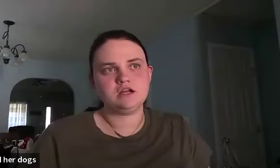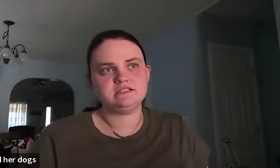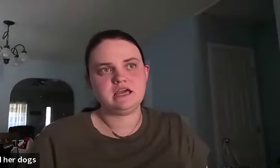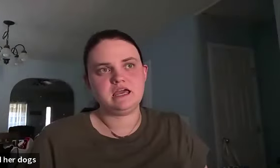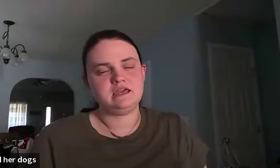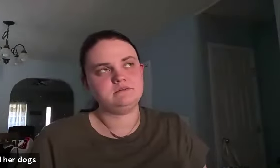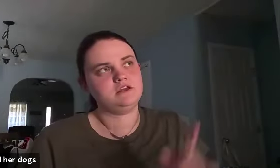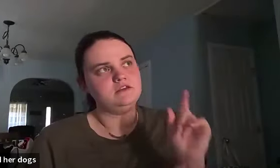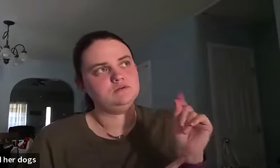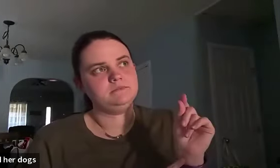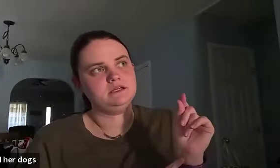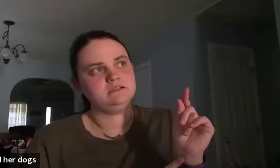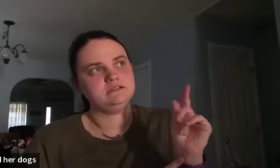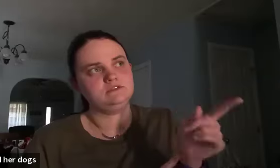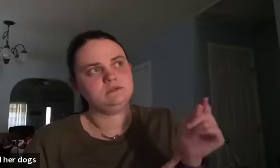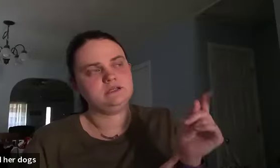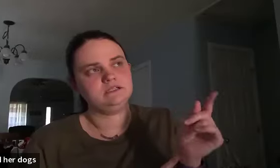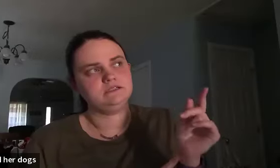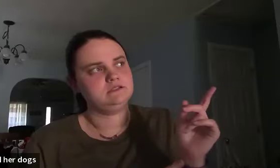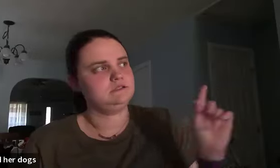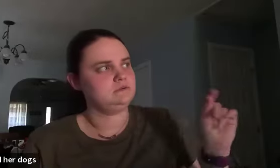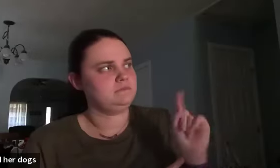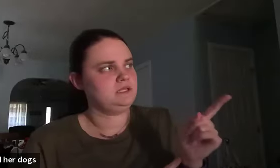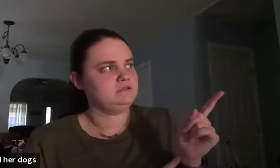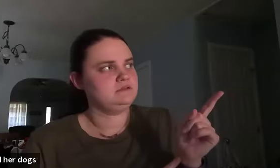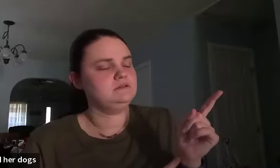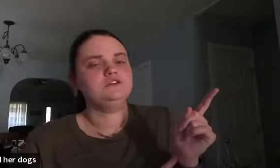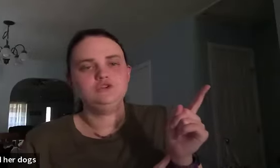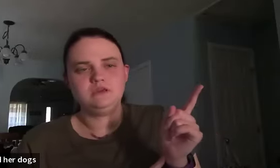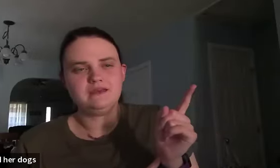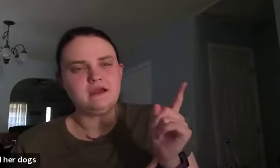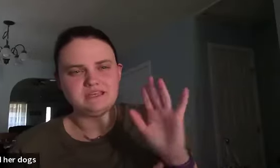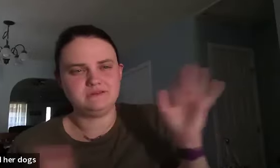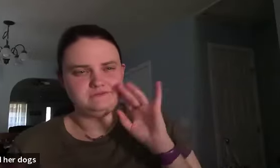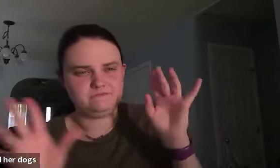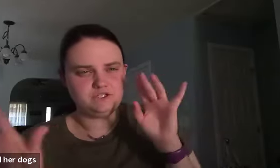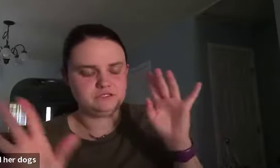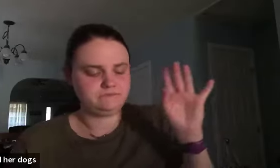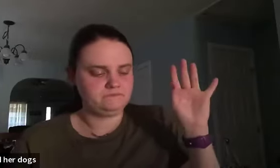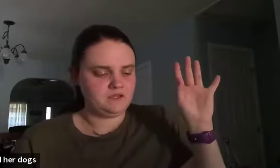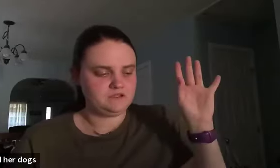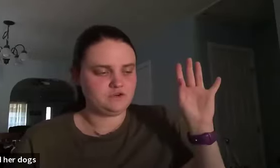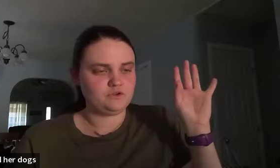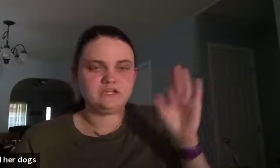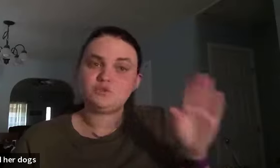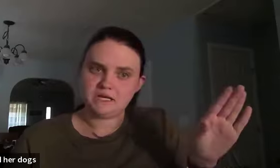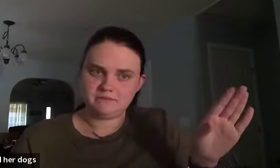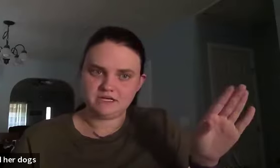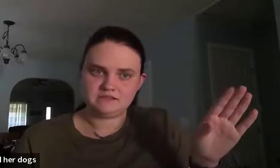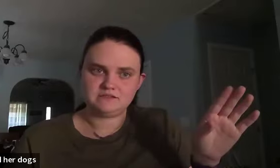trying to say, I'm trying to think, 20 minutes, 20 minutes, you can, I was having to visually. So for like 20 minutes,